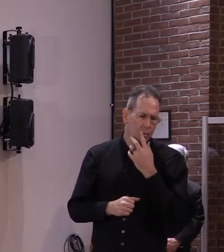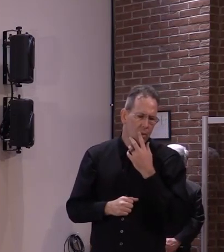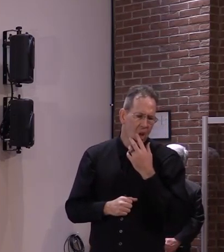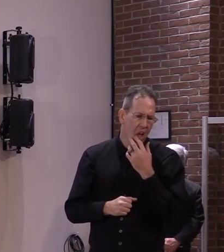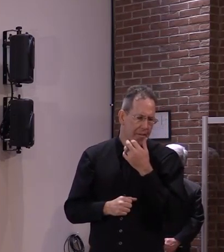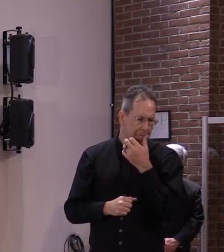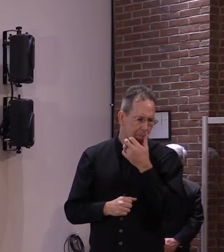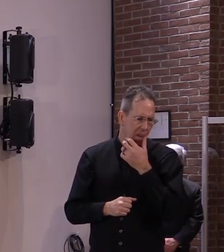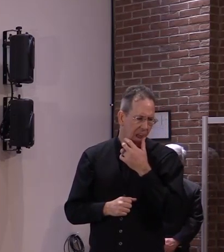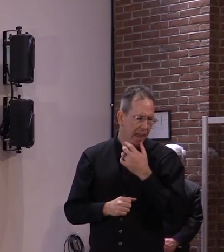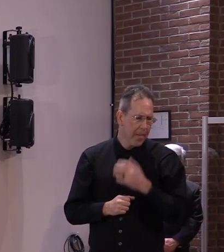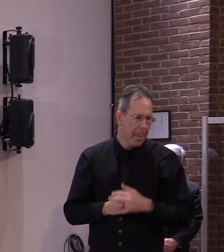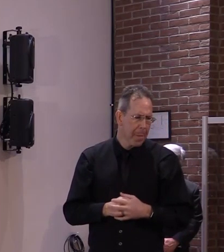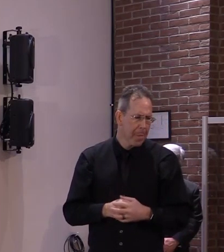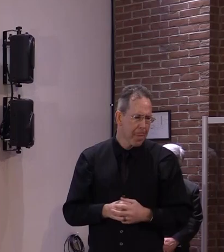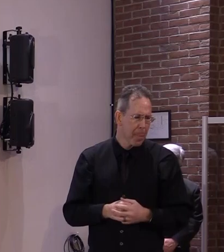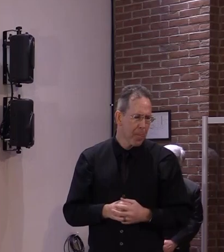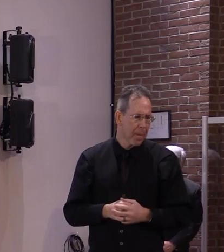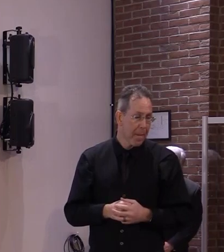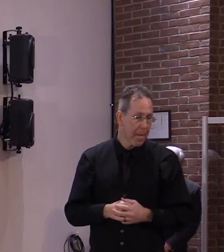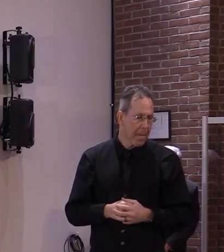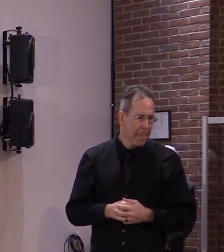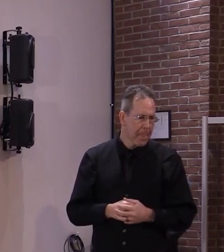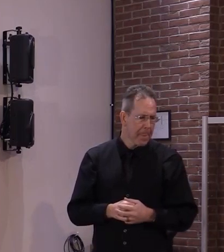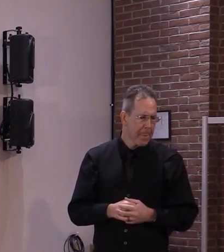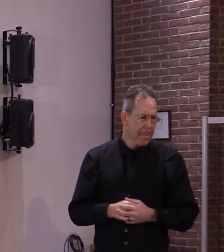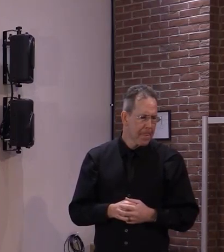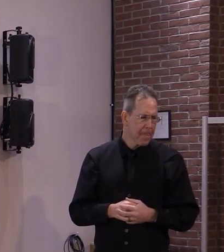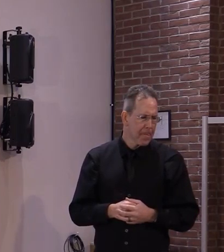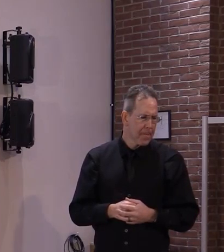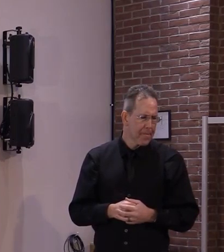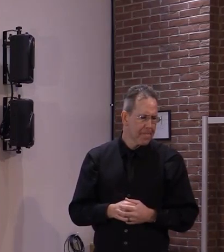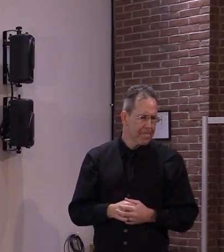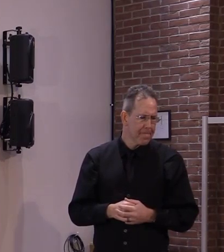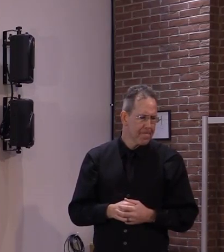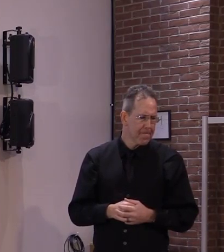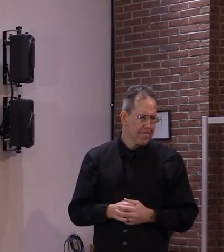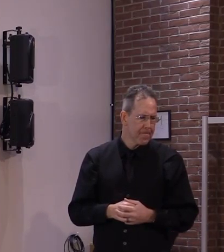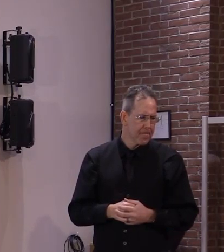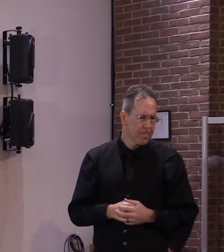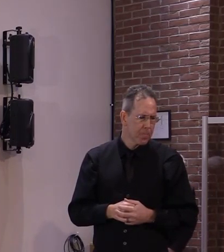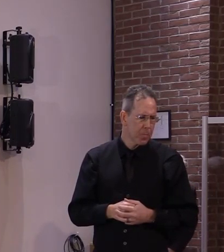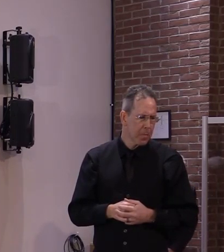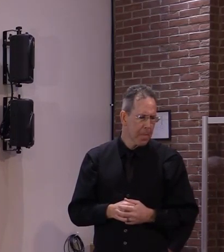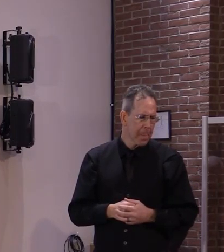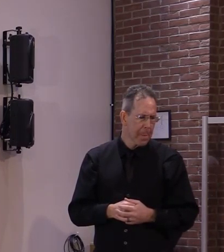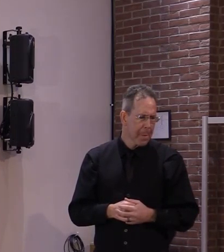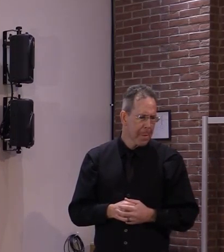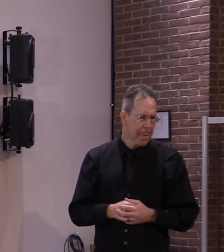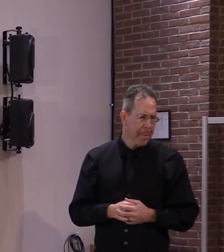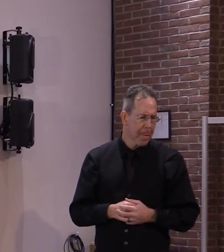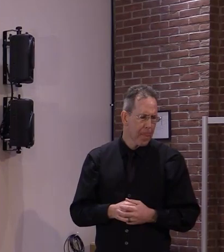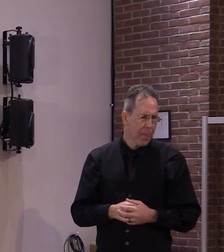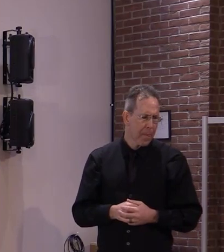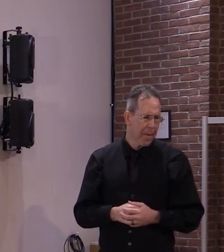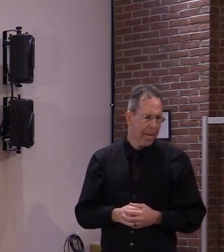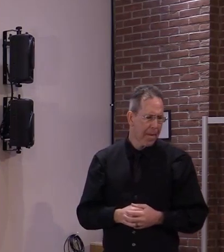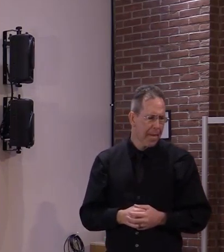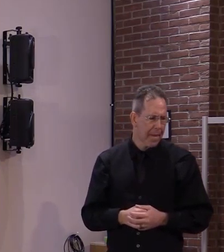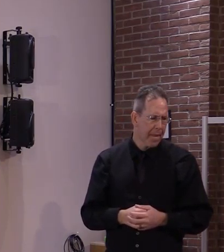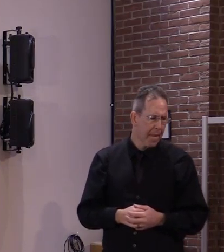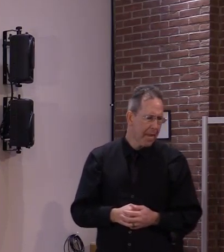learners, students who are economically challenged are disadvantaged by the